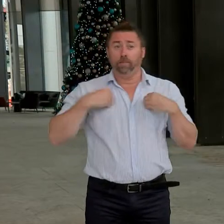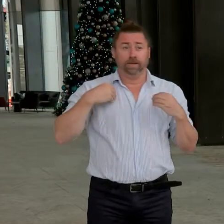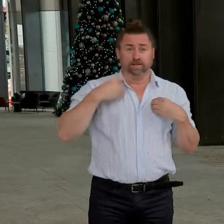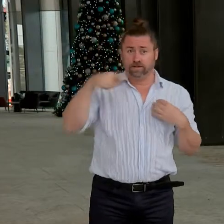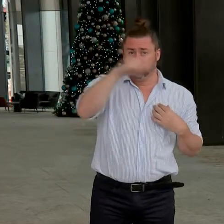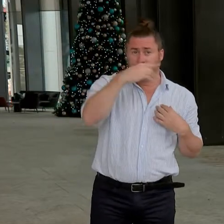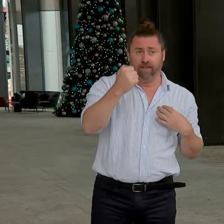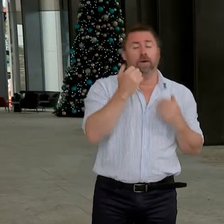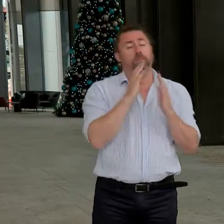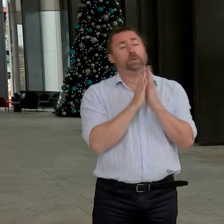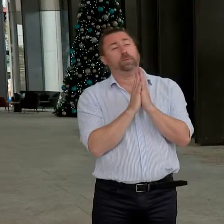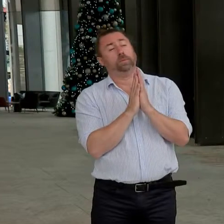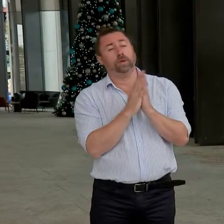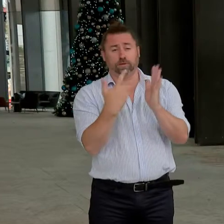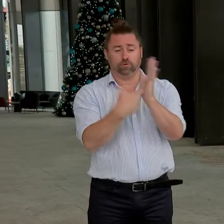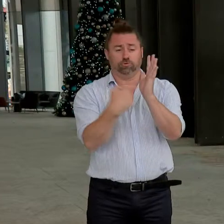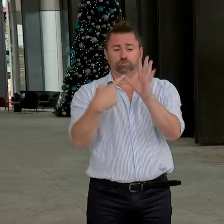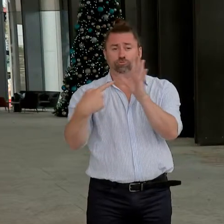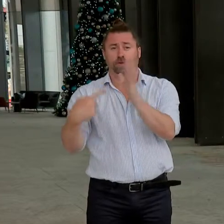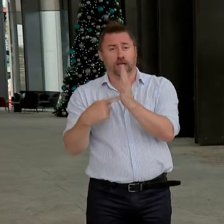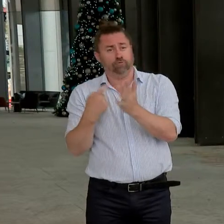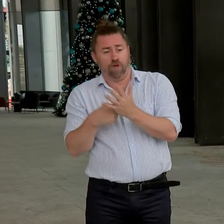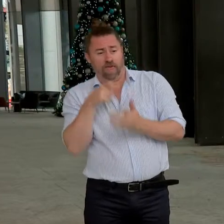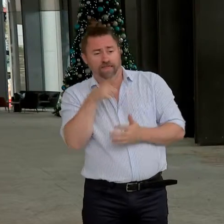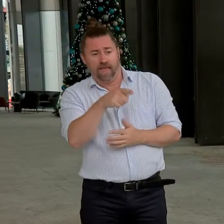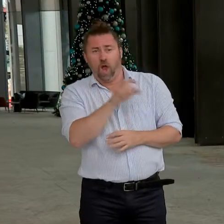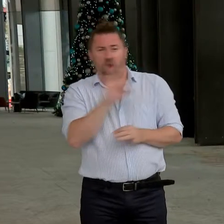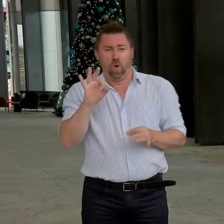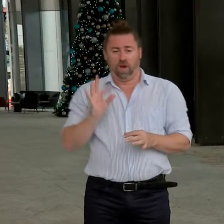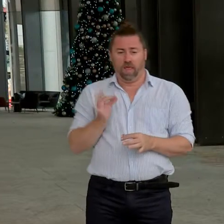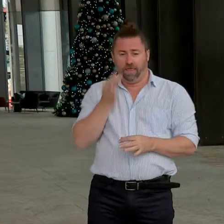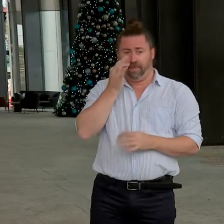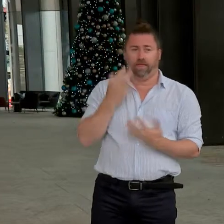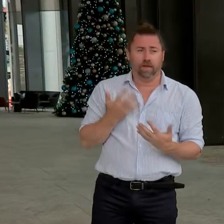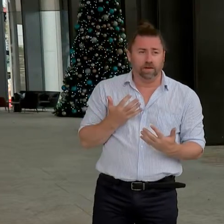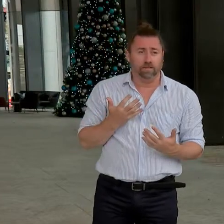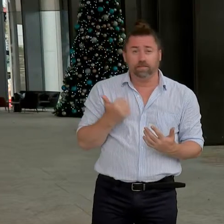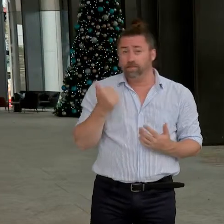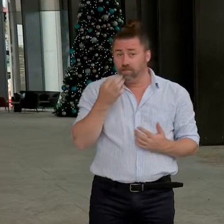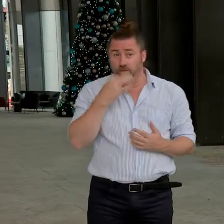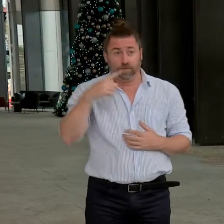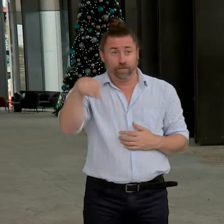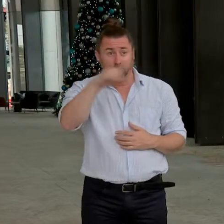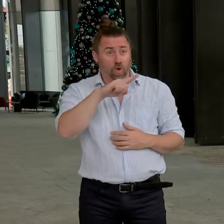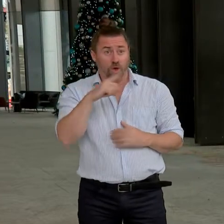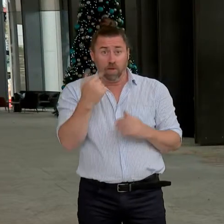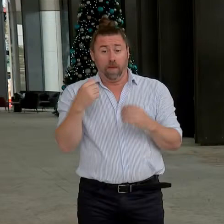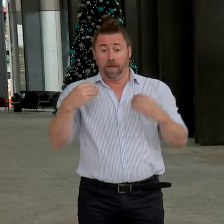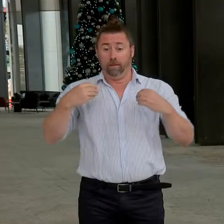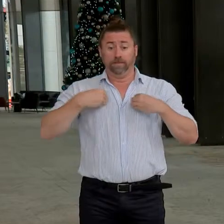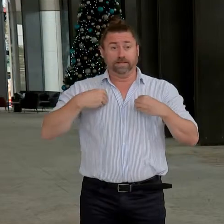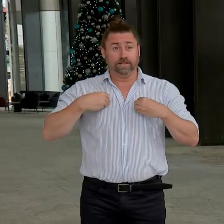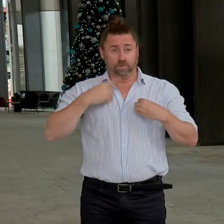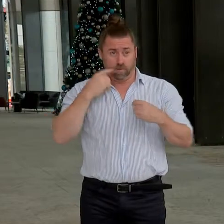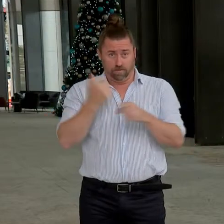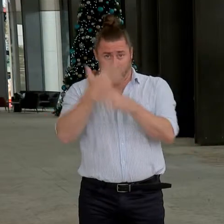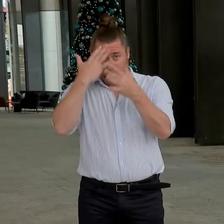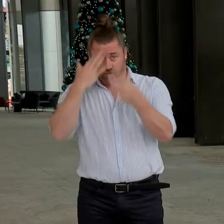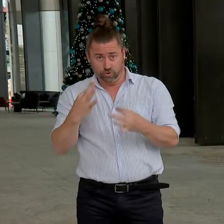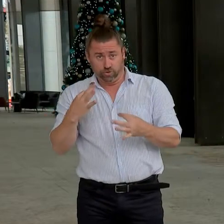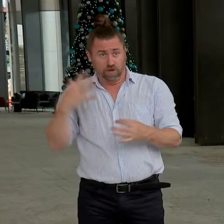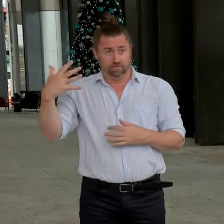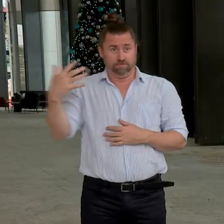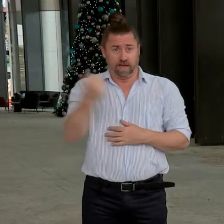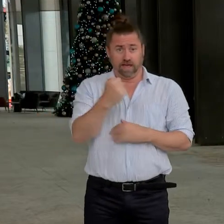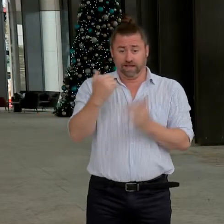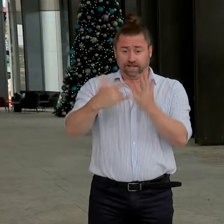well, and some businesses will just require this of their staff, separate to any public health directive, just to reduce the